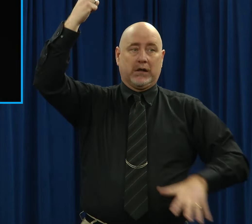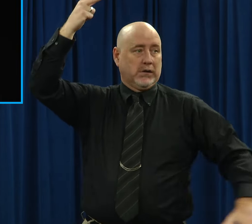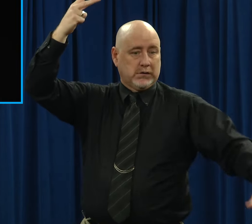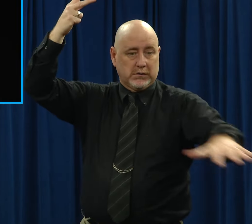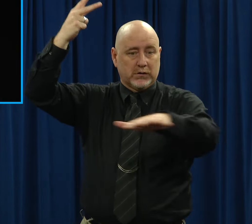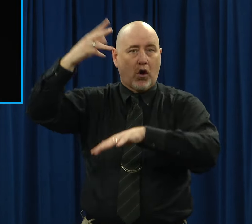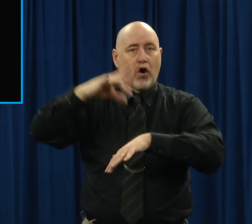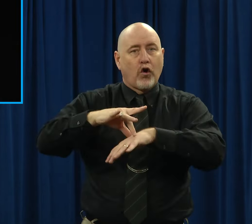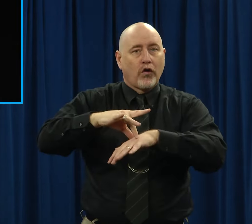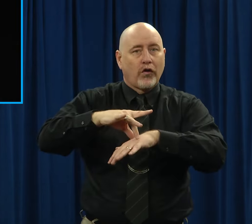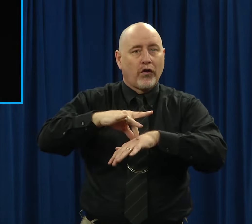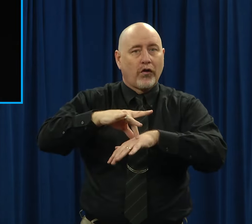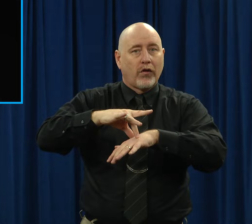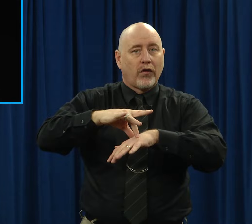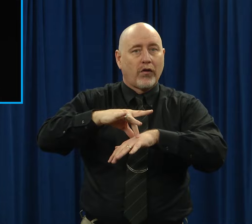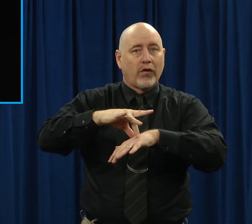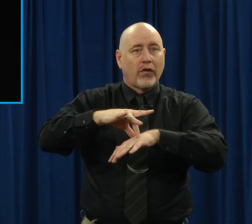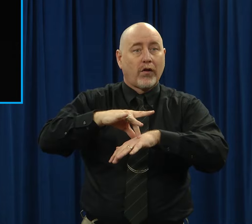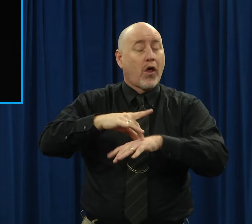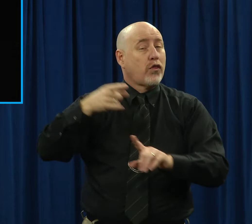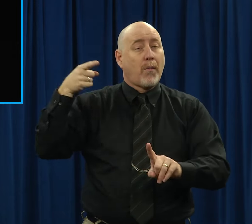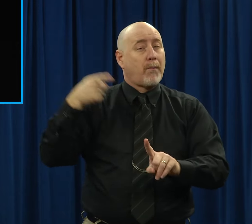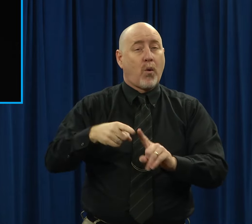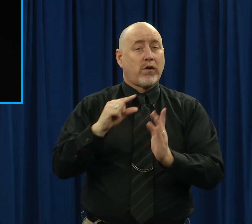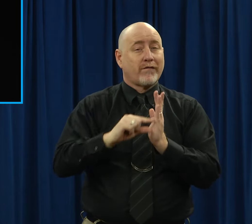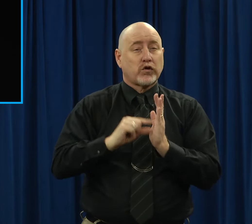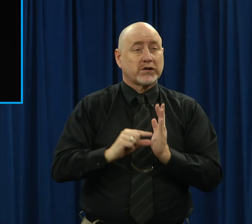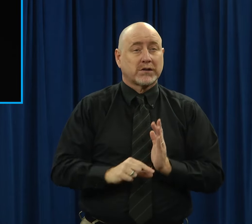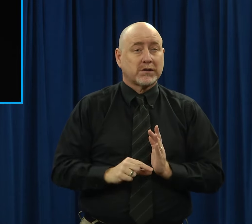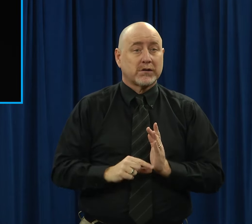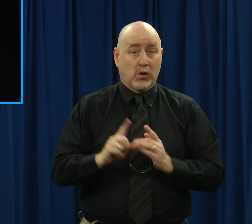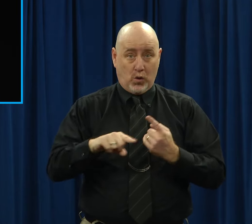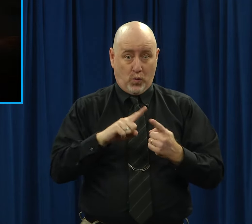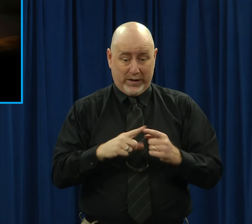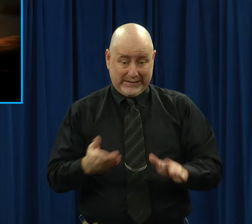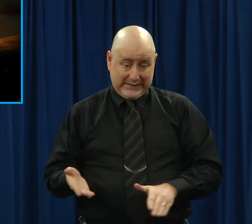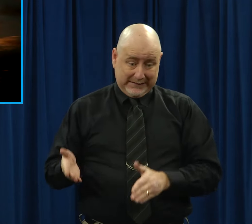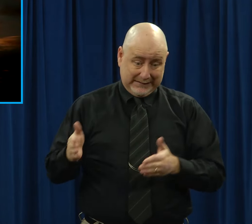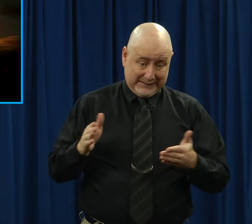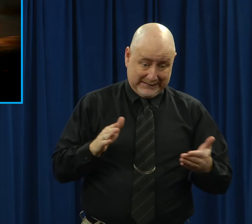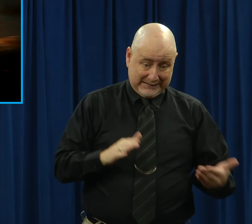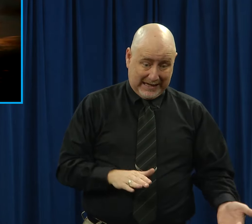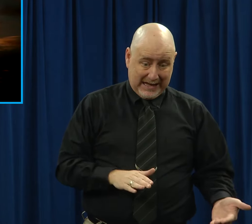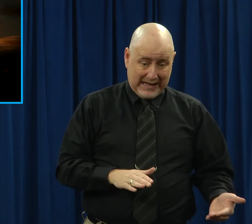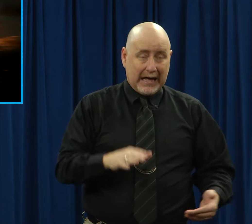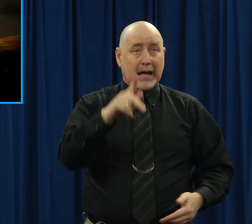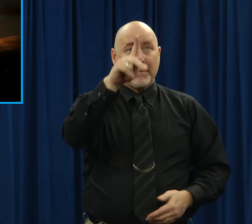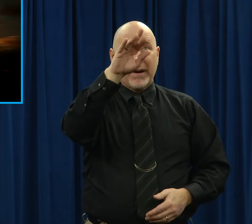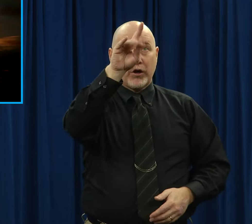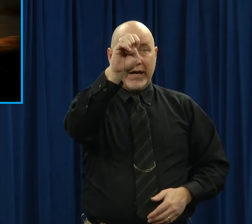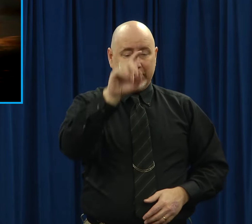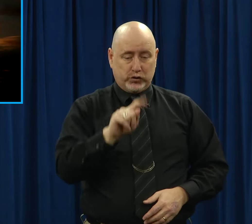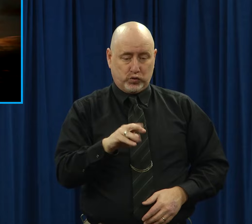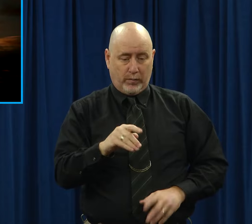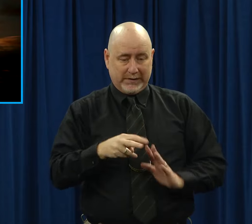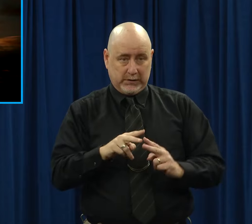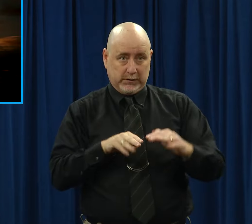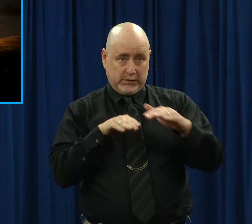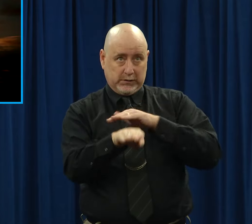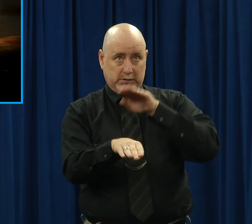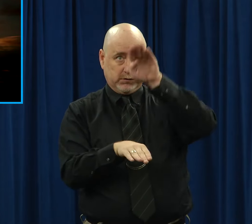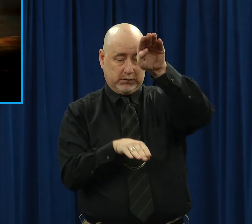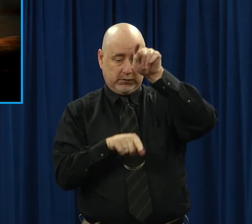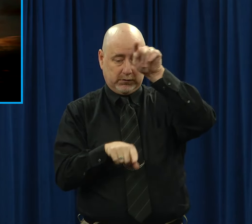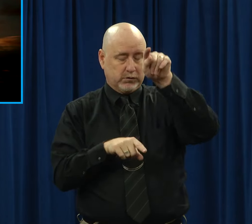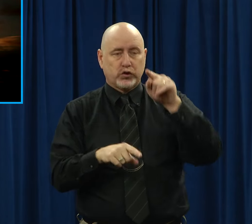the sun, the things on this earth. And the point of the passage is that when you die and you go to paradise or